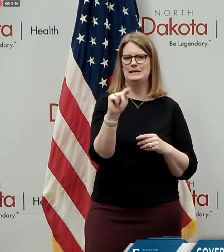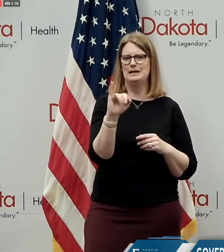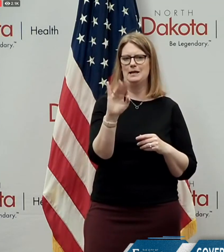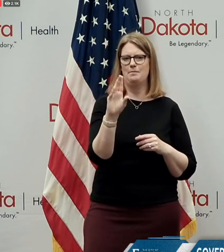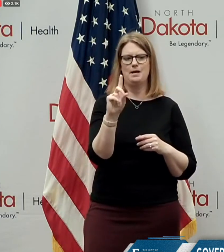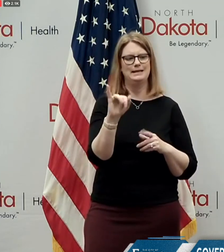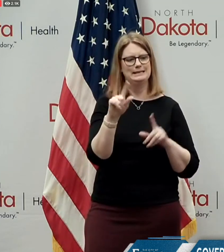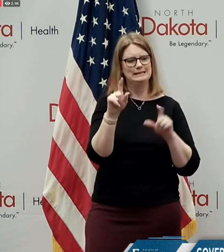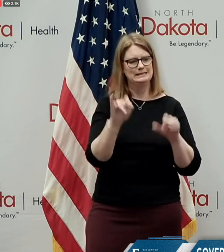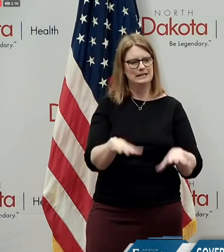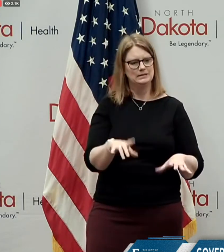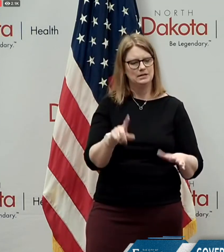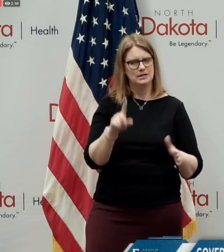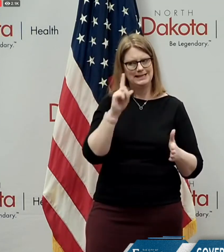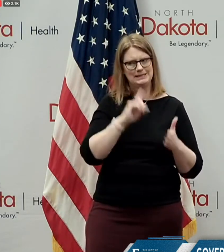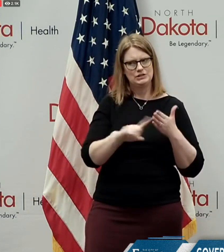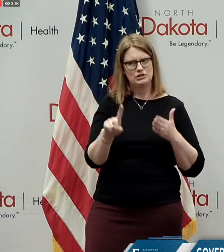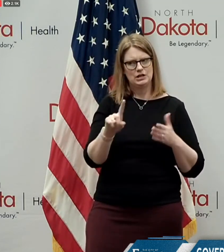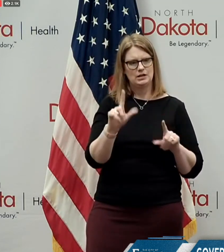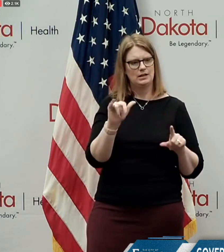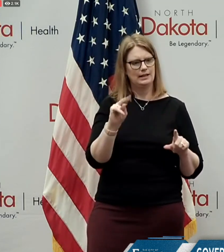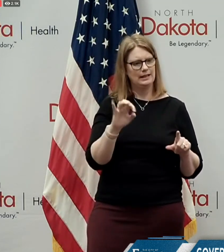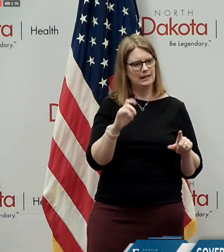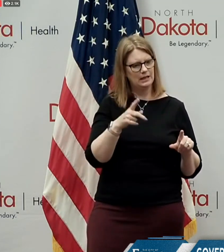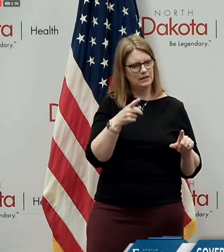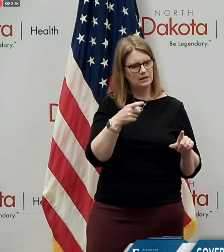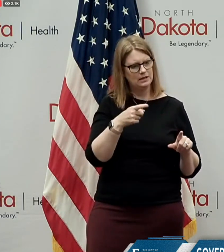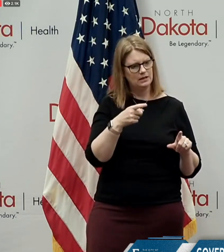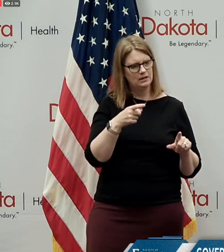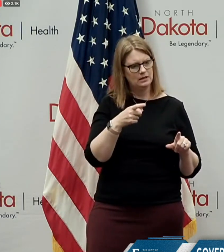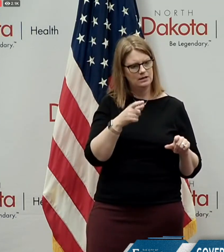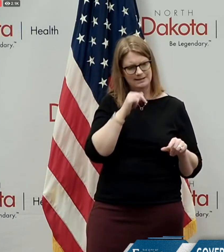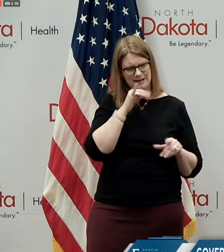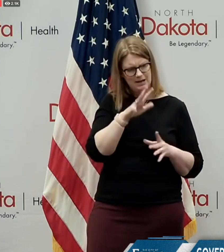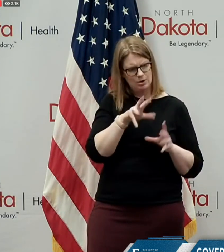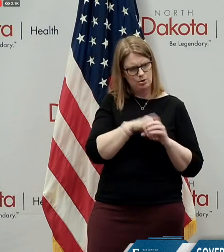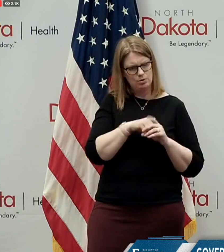Let me just check, Lane, and see if I have an update here. It wasn't part of our,